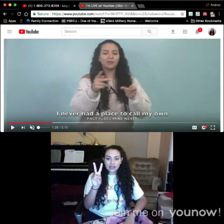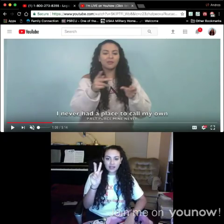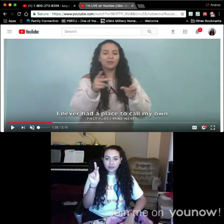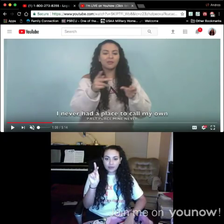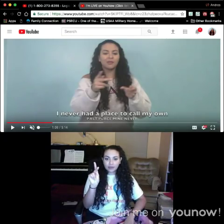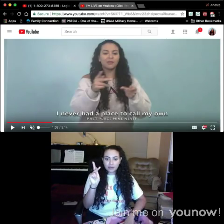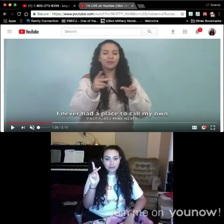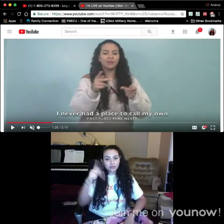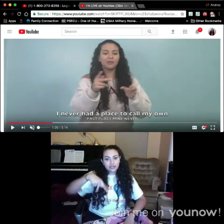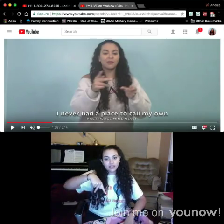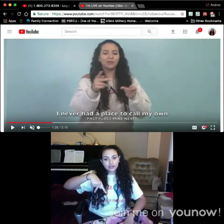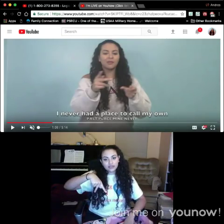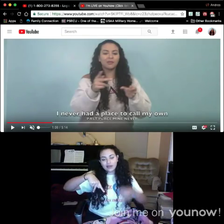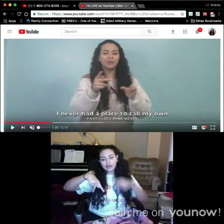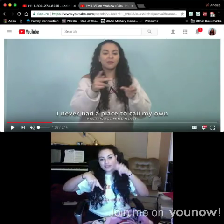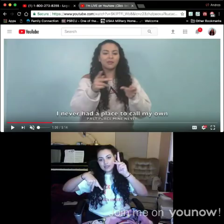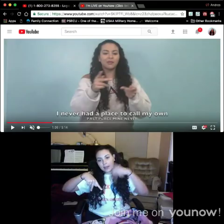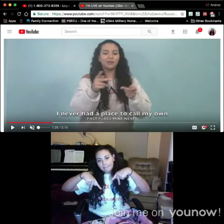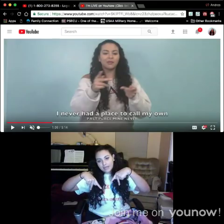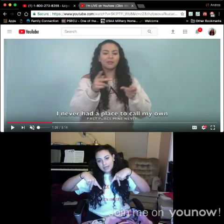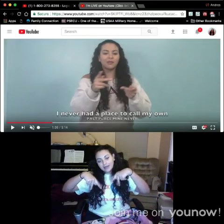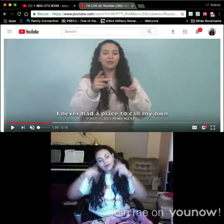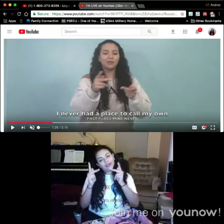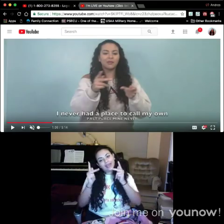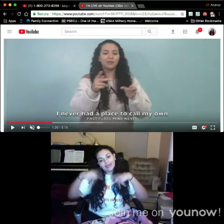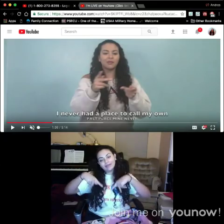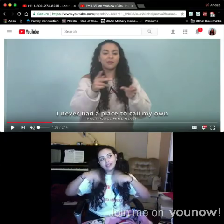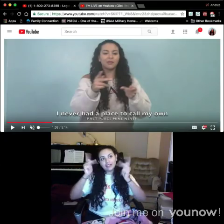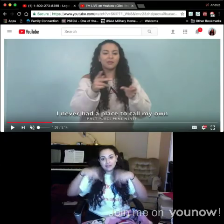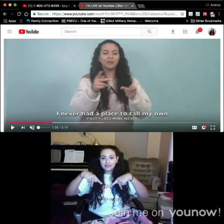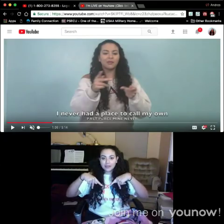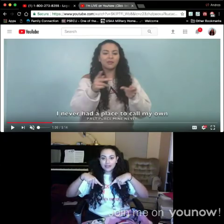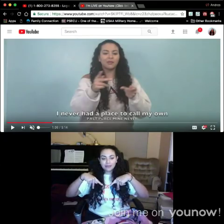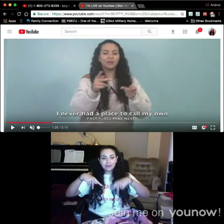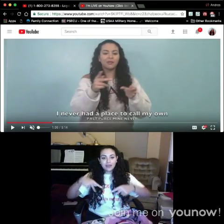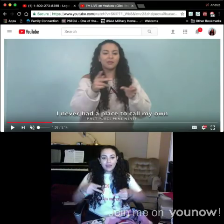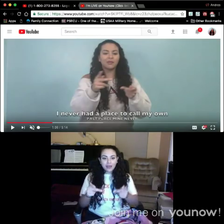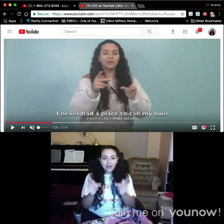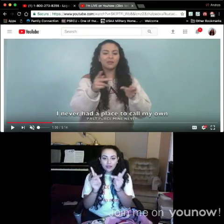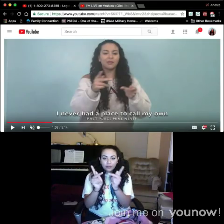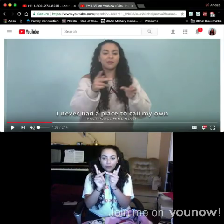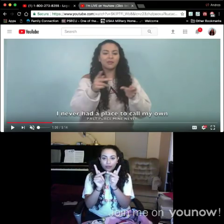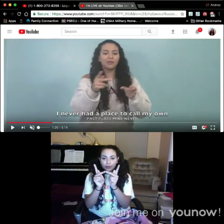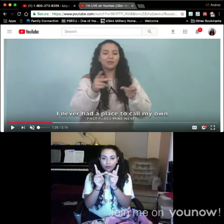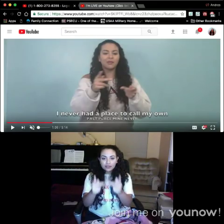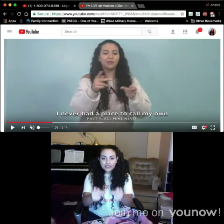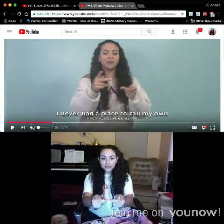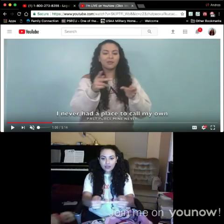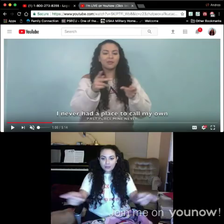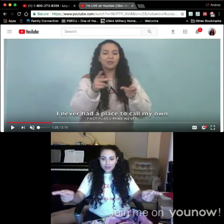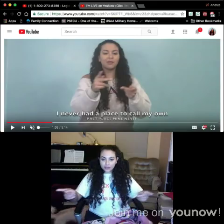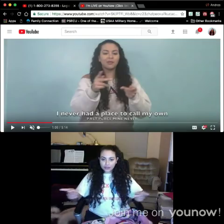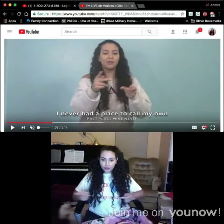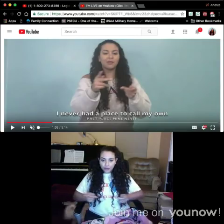peace sign, you put your thumb in between it, and you tilt it down. That's a P or K, really, it's the same hand shape. And you put your middle fingers together